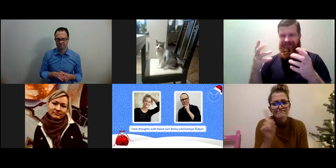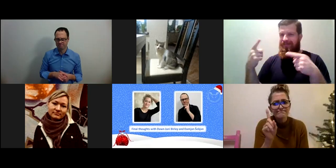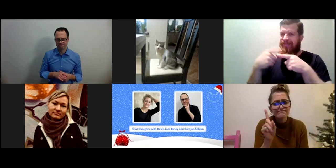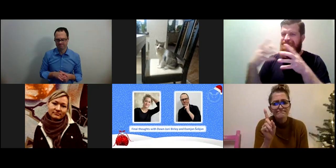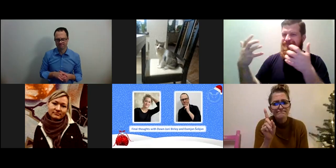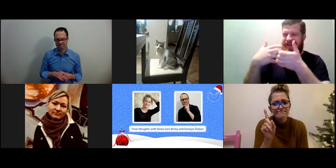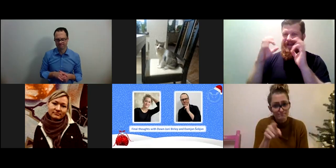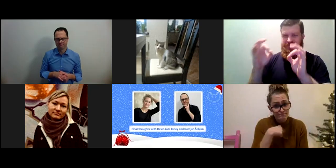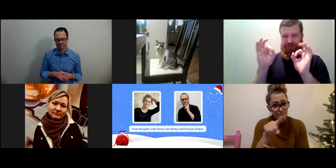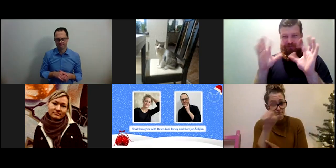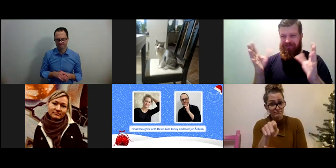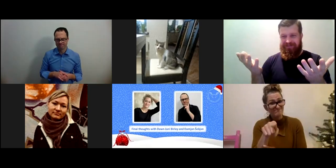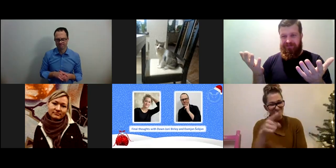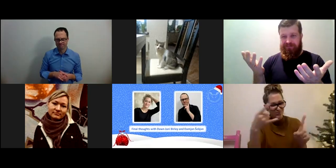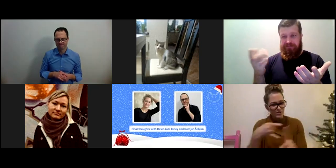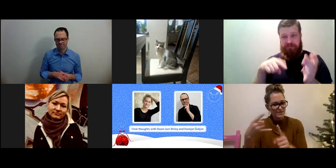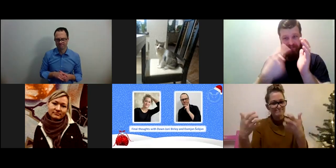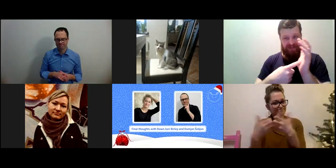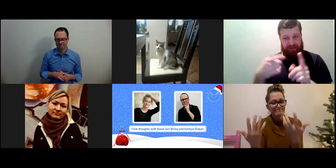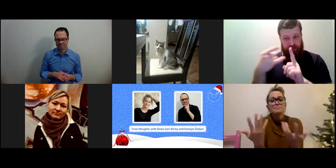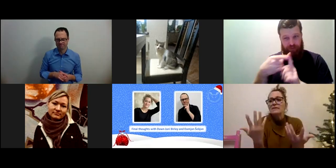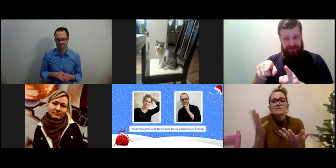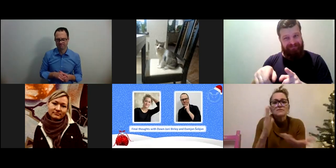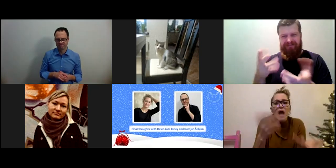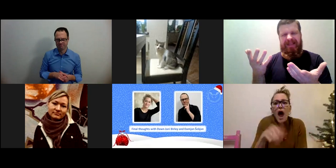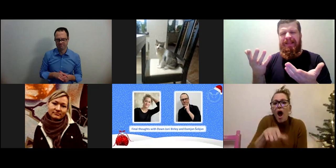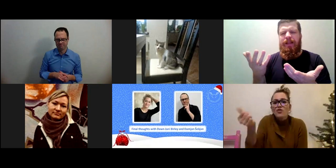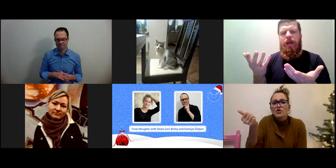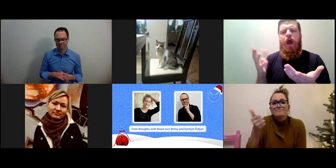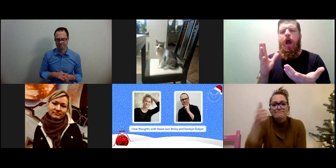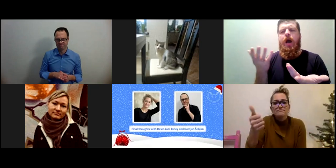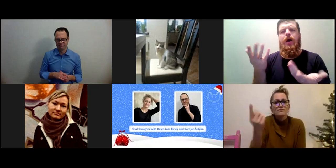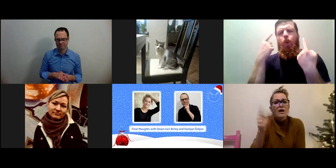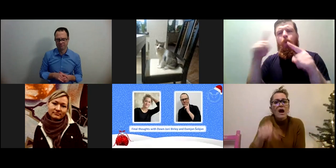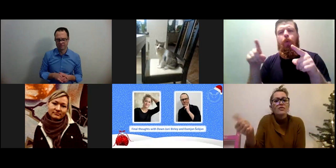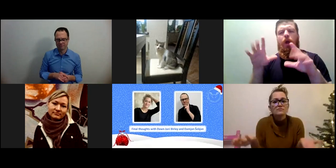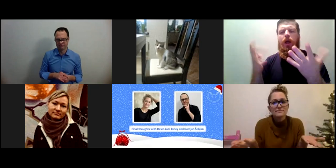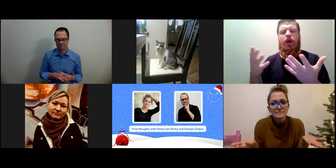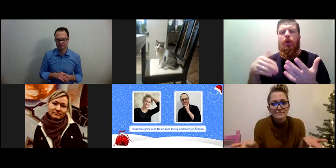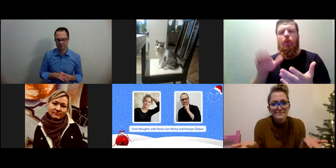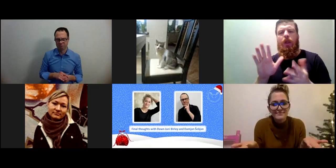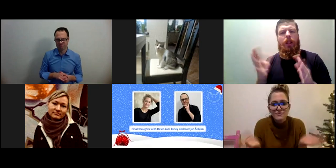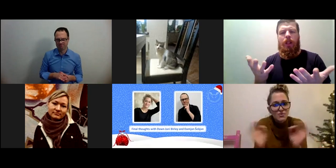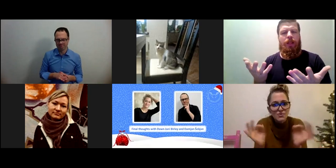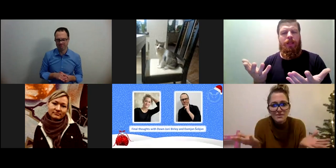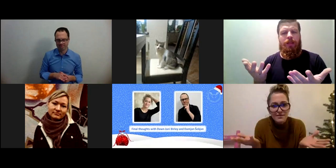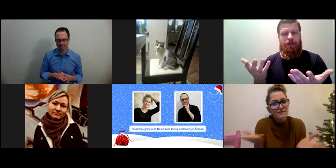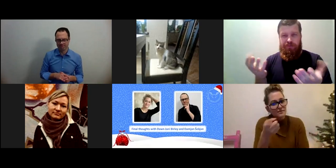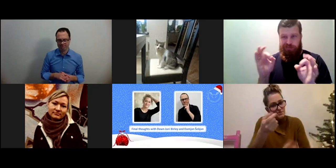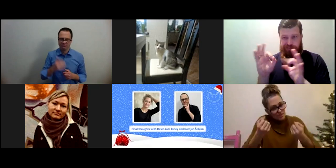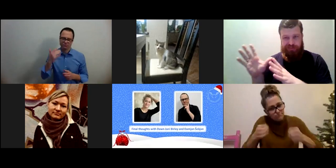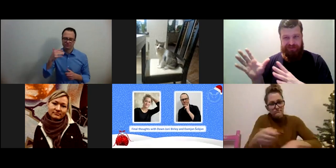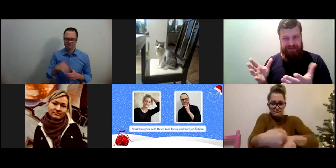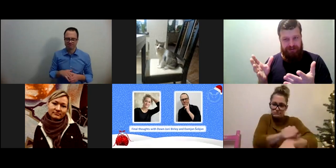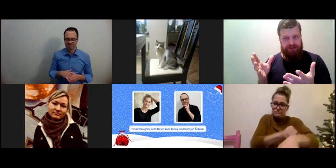still more hearing friendly. It's not deaf friendly yet, but we don't have another platform.